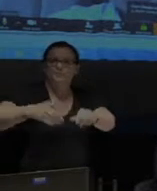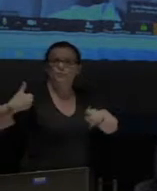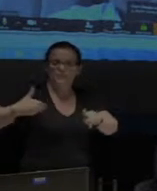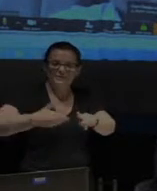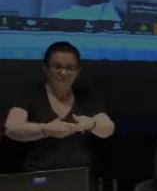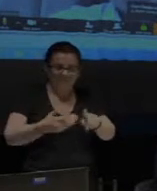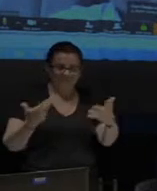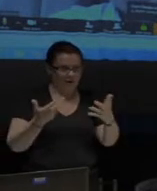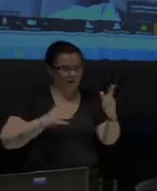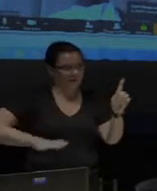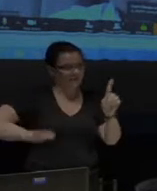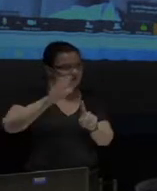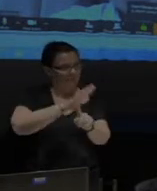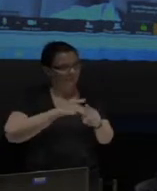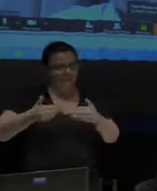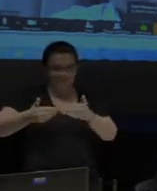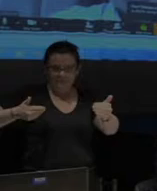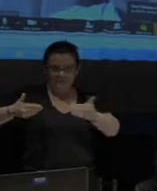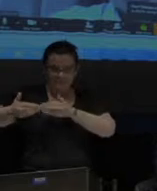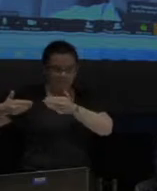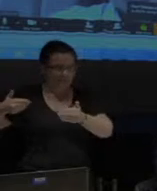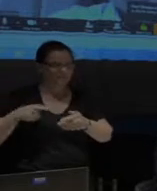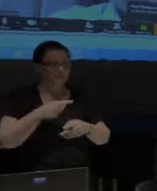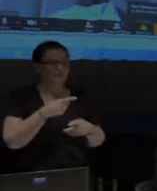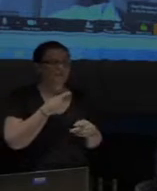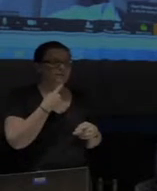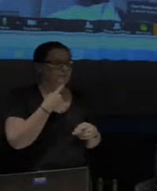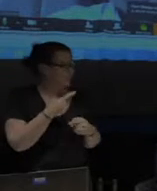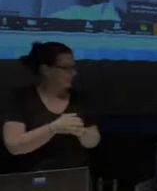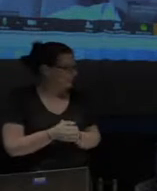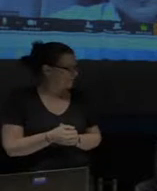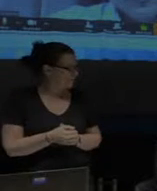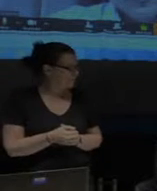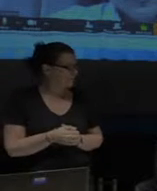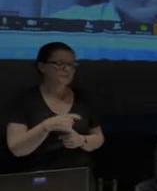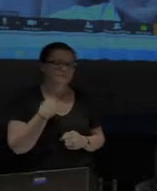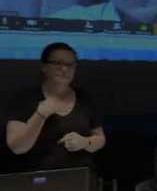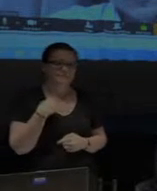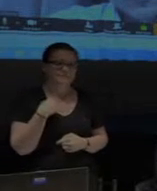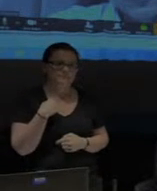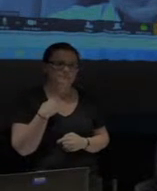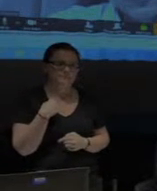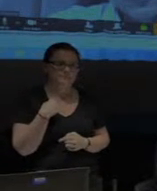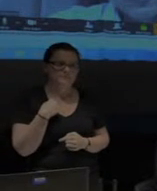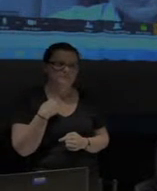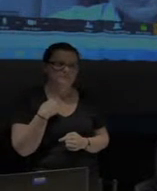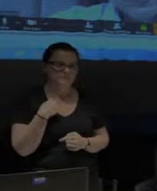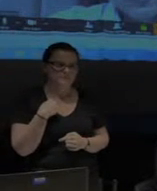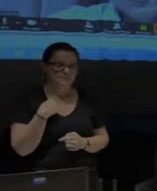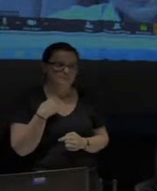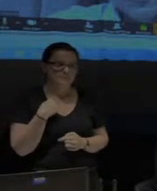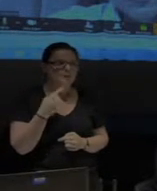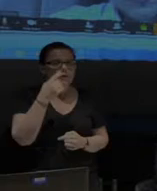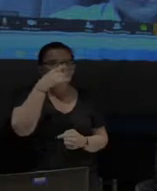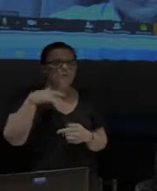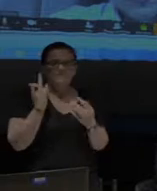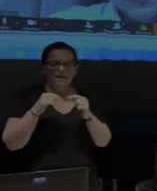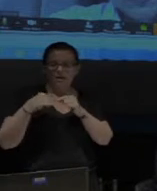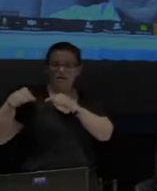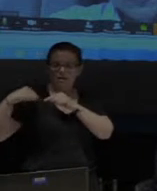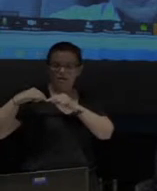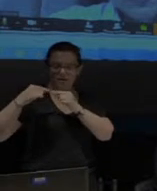maybe we'll recast the definition because that one also works for me. I don't think it's a linear